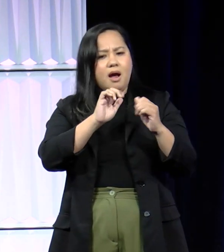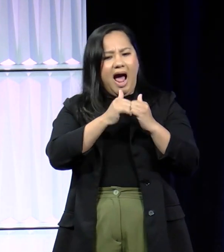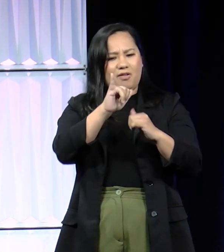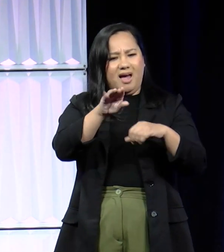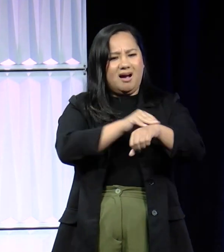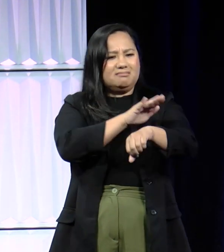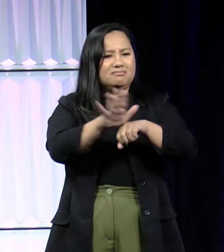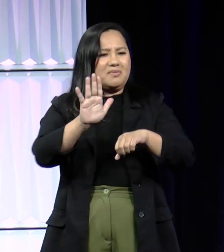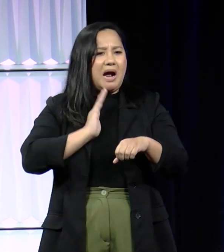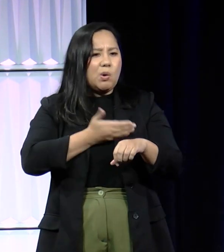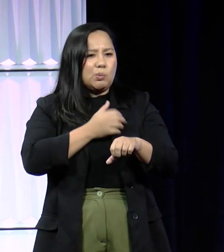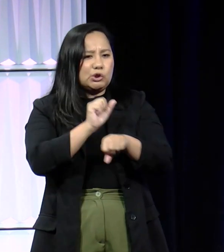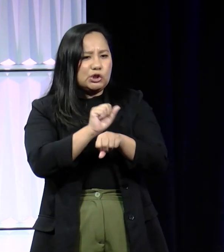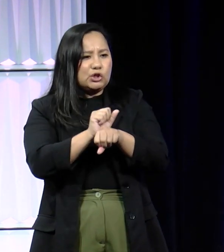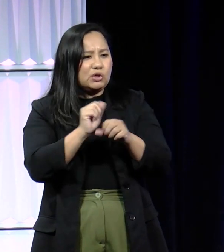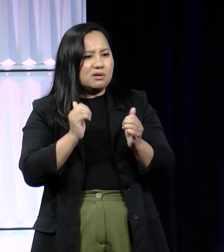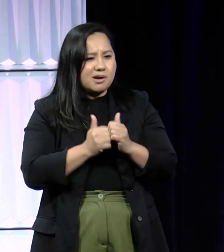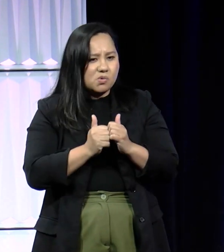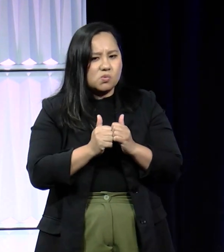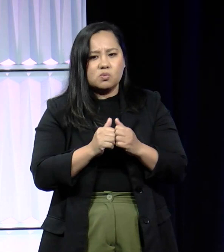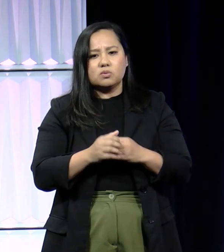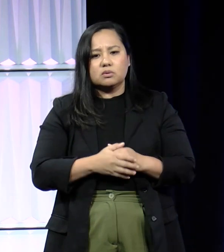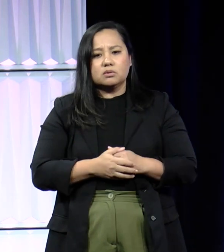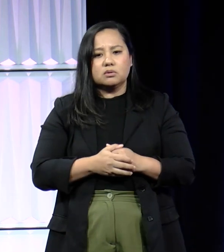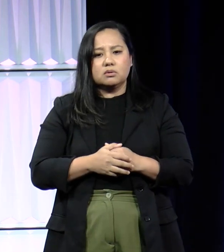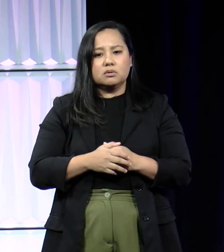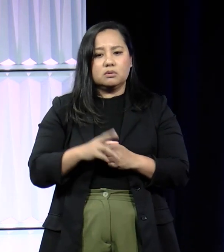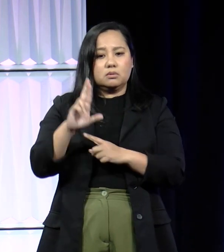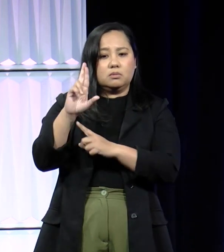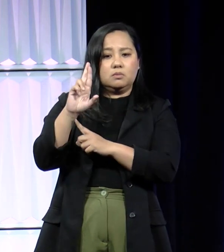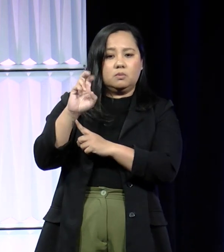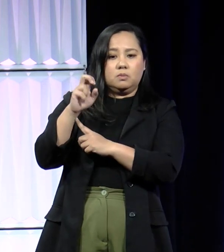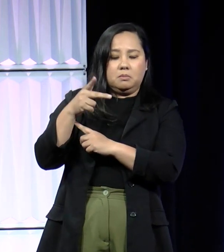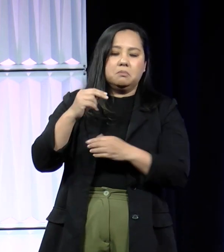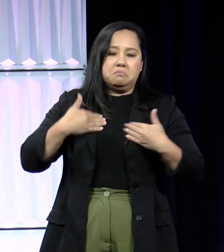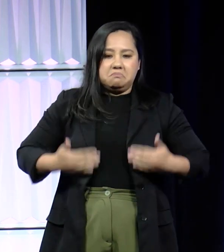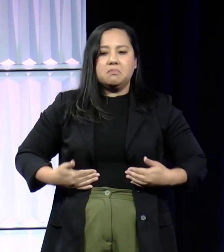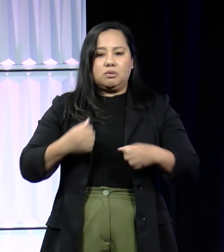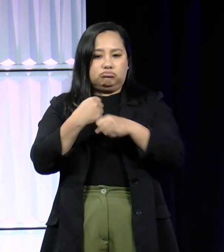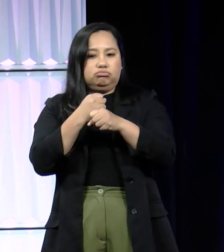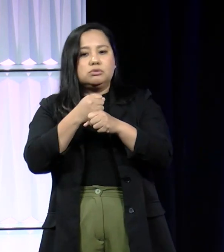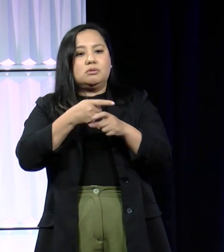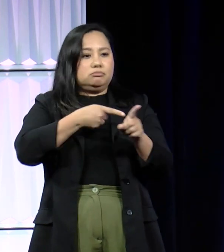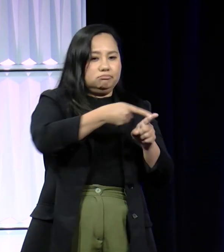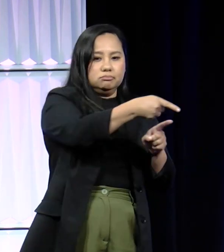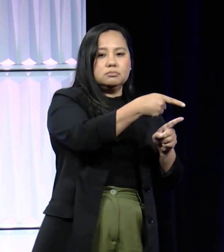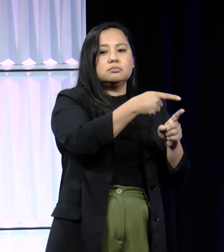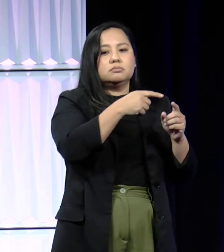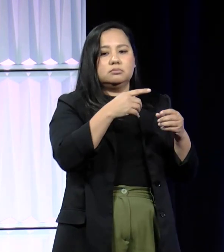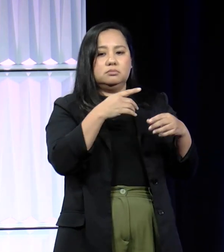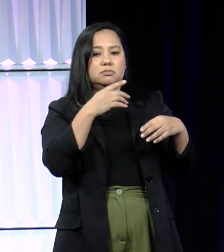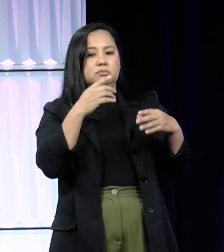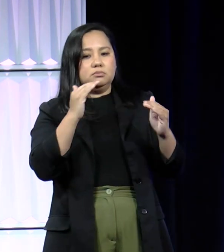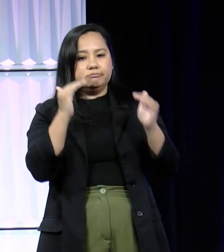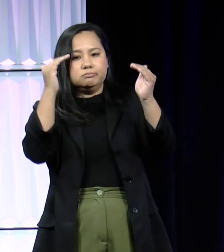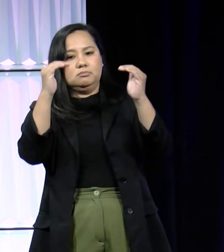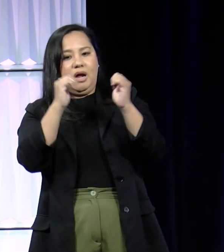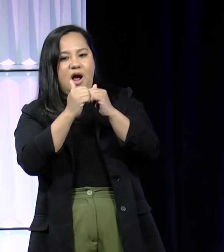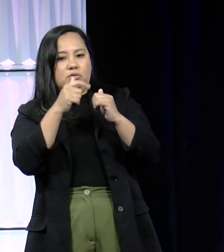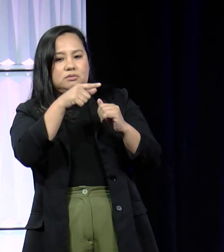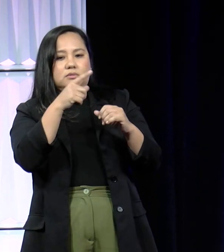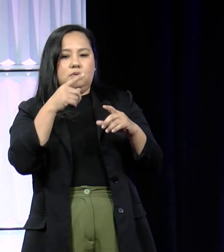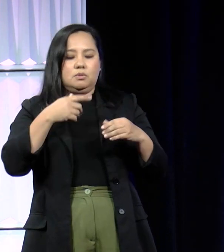reproductive justice track focuses on the intersection of advancing reproductive justice as sexual